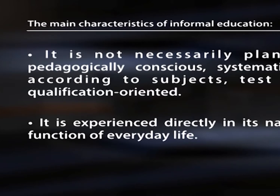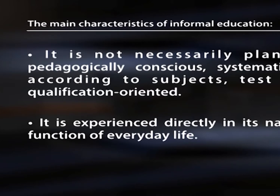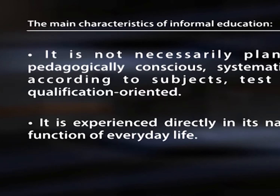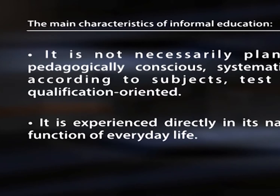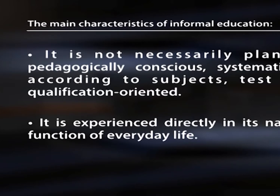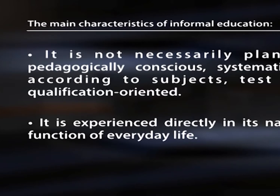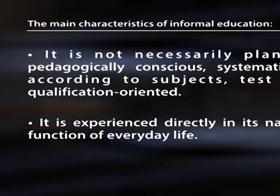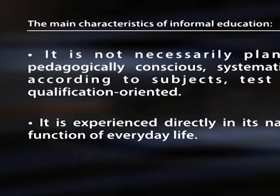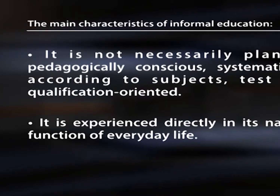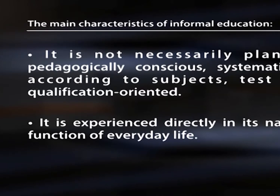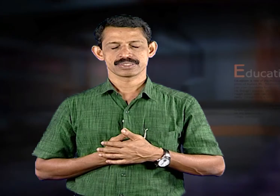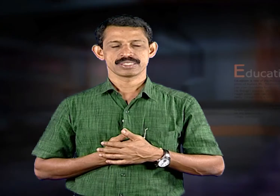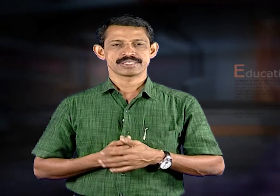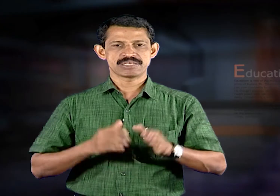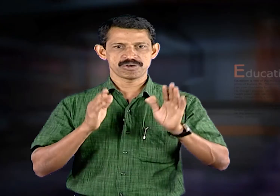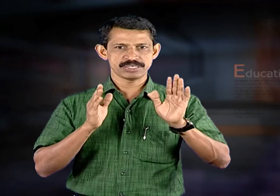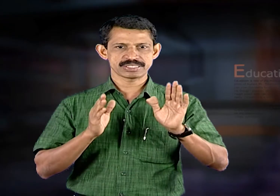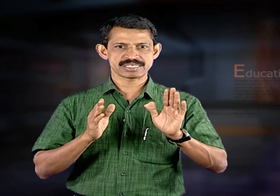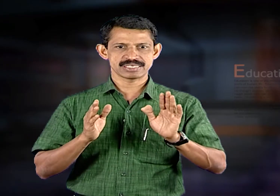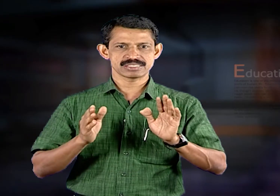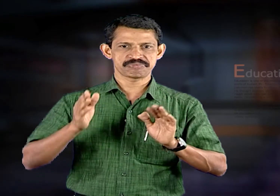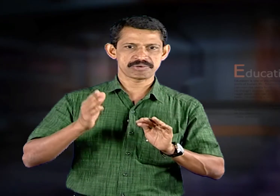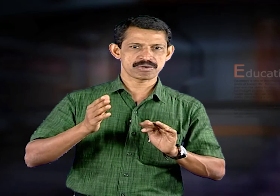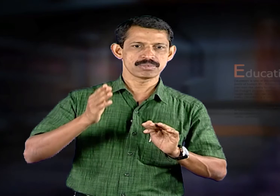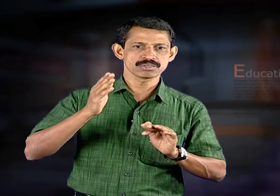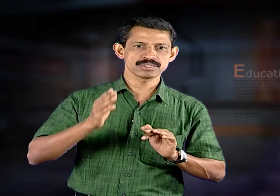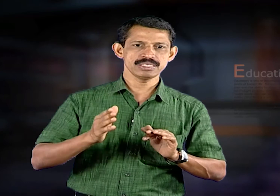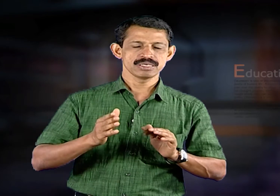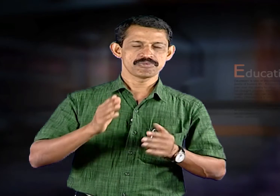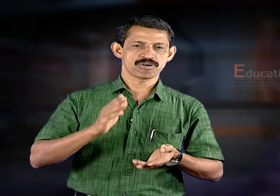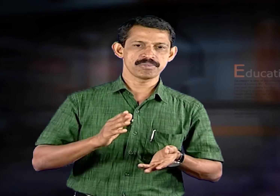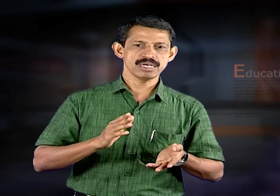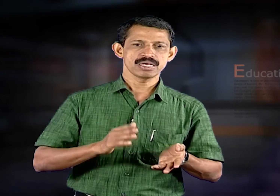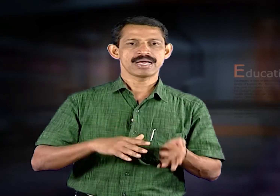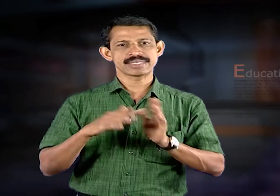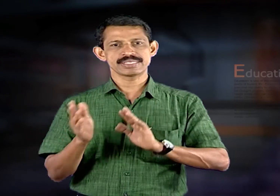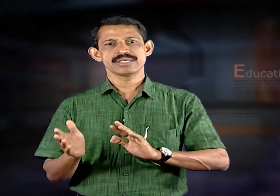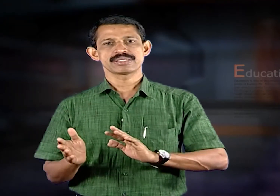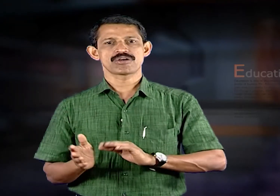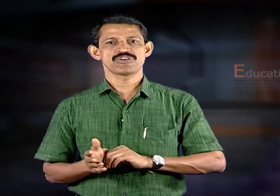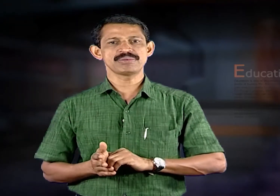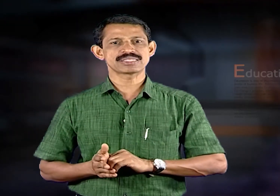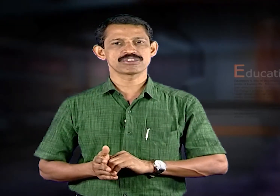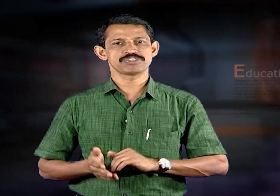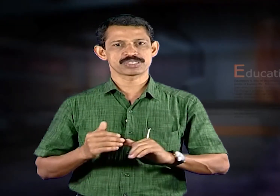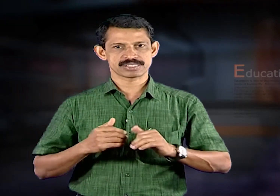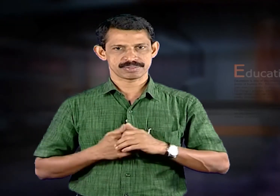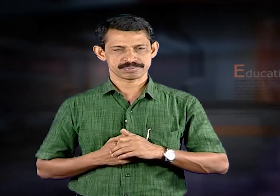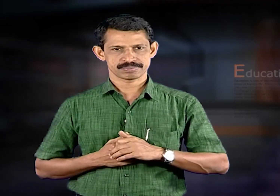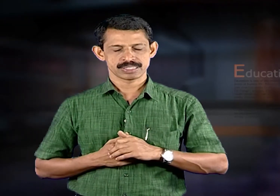everyday life. Informal education is different from both the formal and the non-formal method of education. It